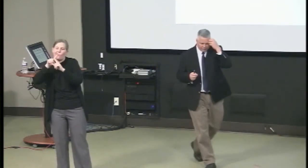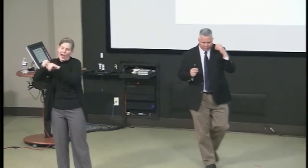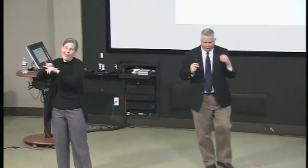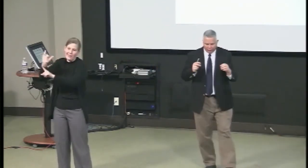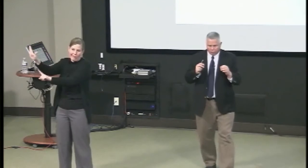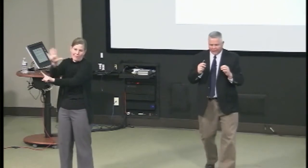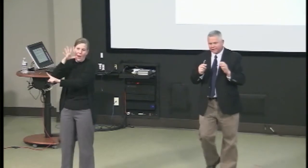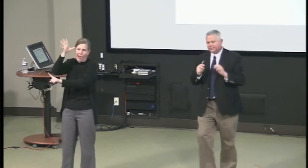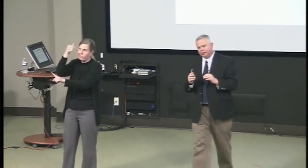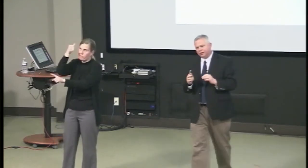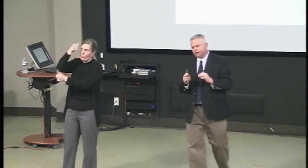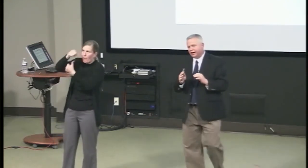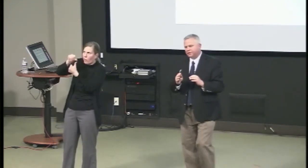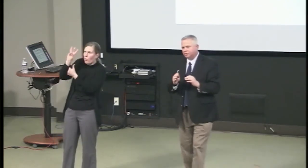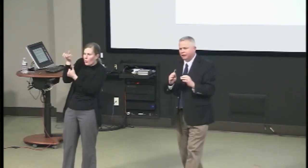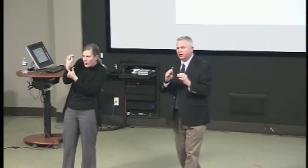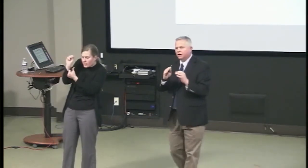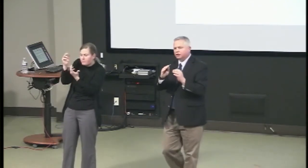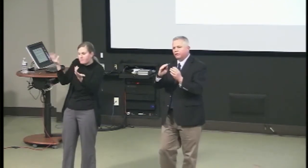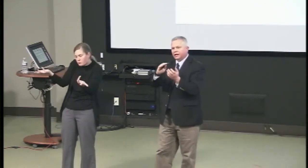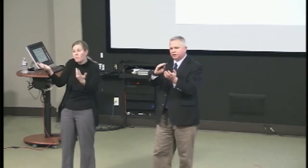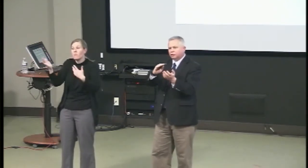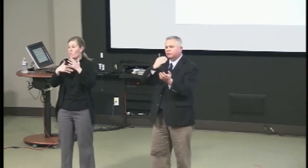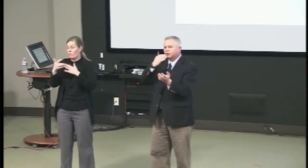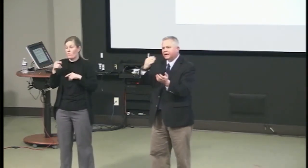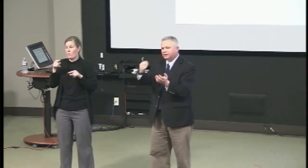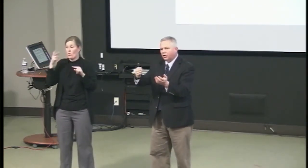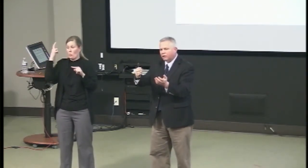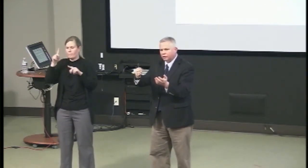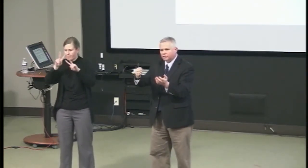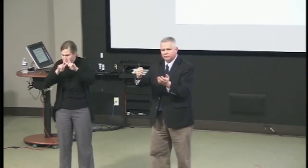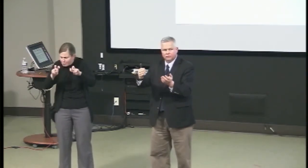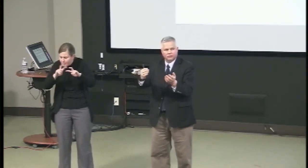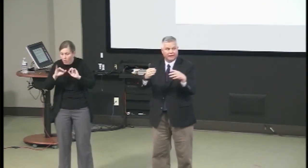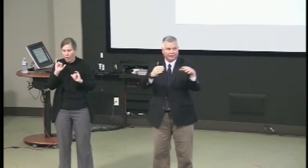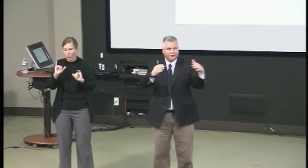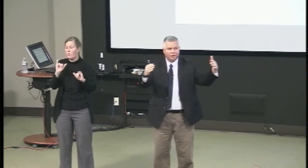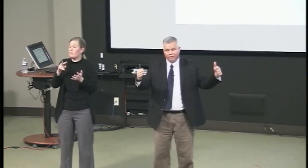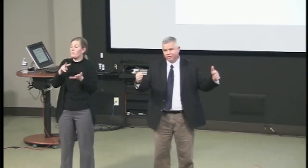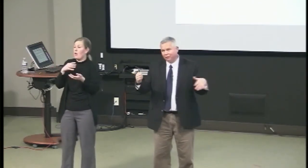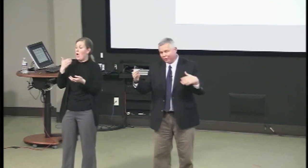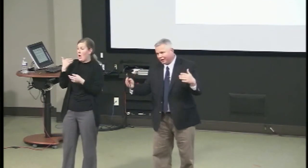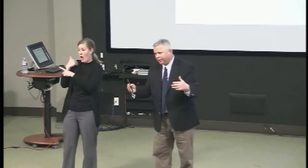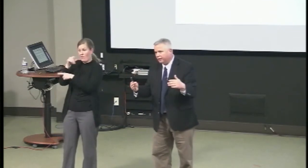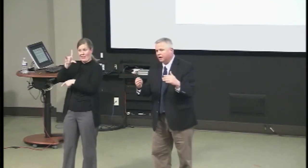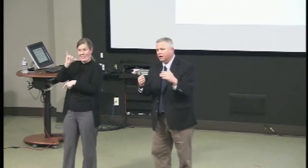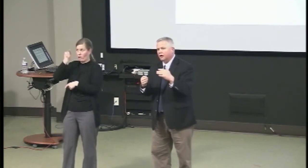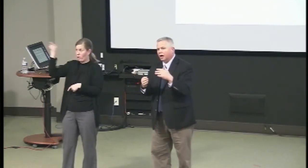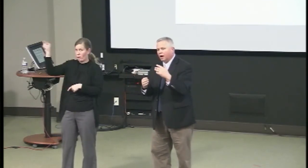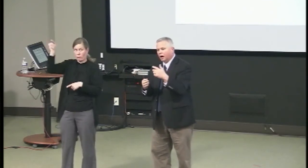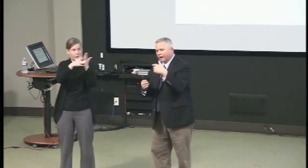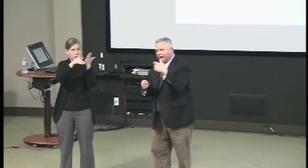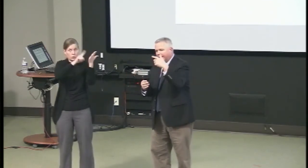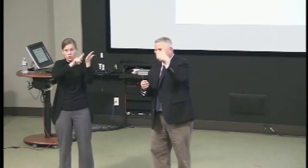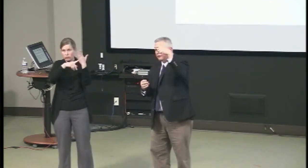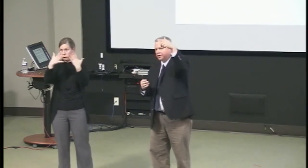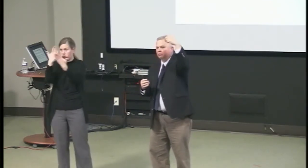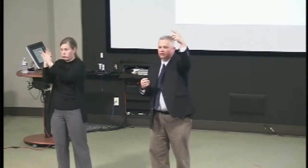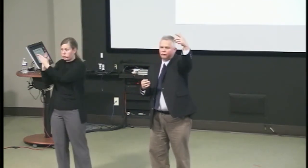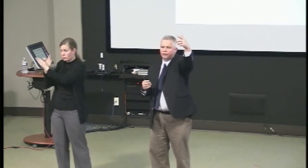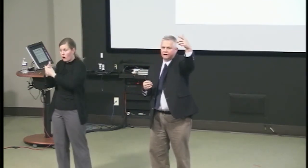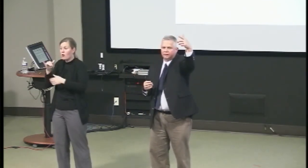that is well established, actually, showing that children who are late talkers, again, this is all in the spoken area, are